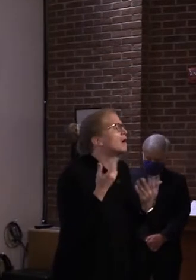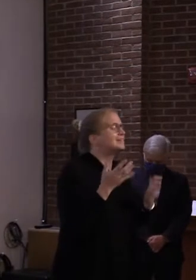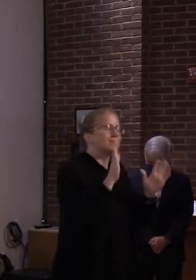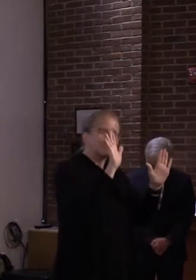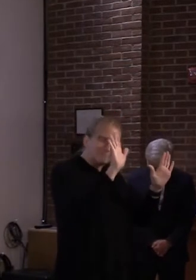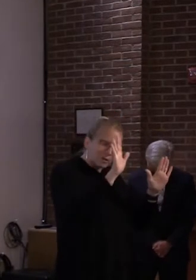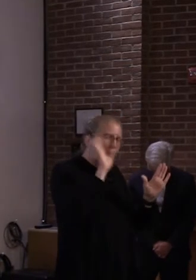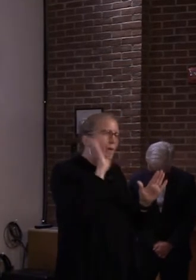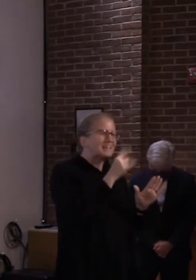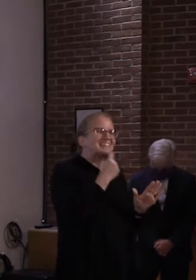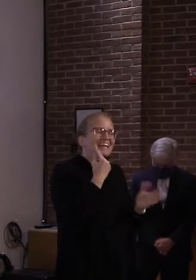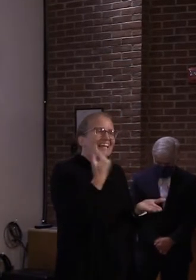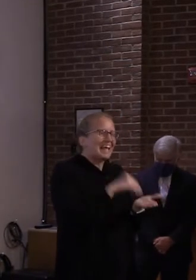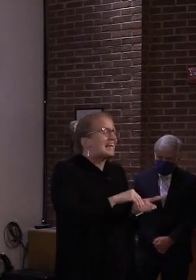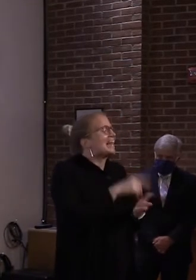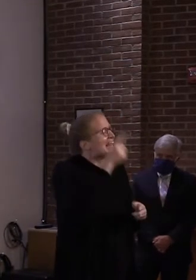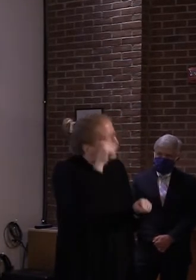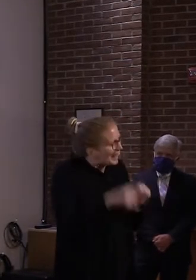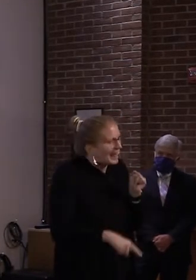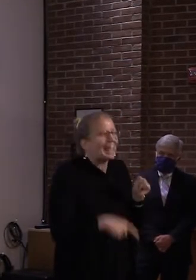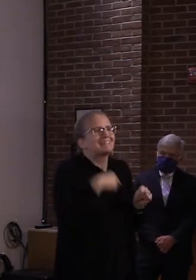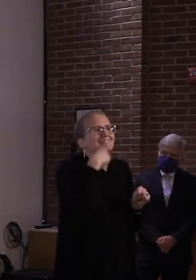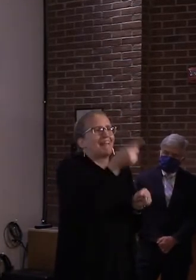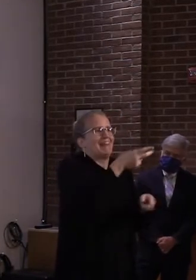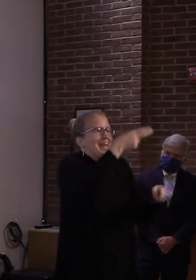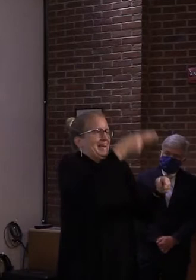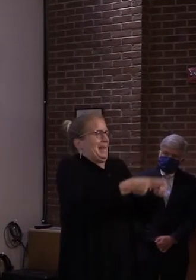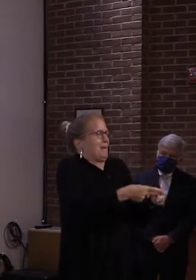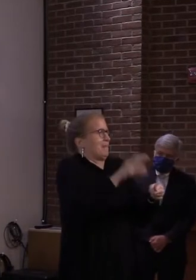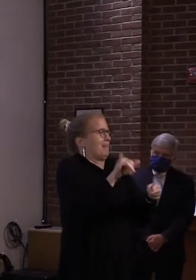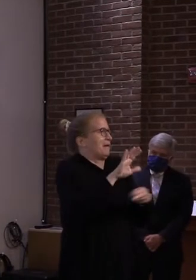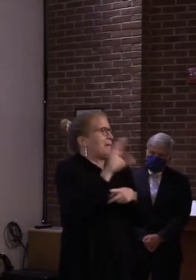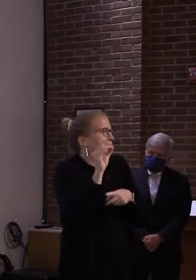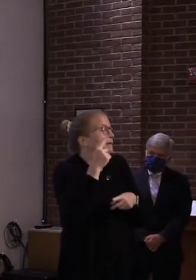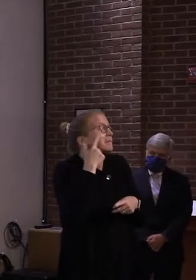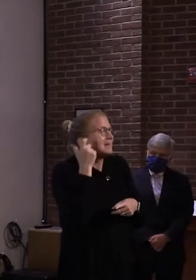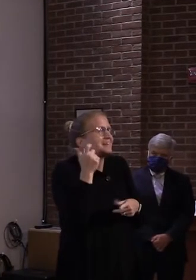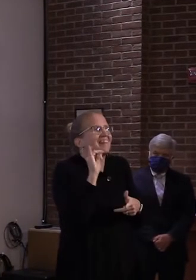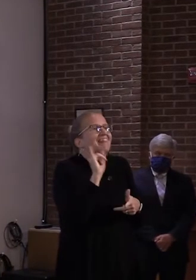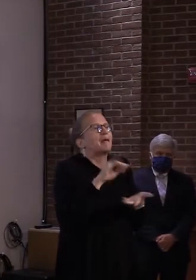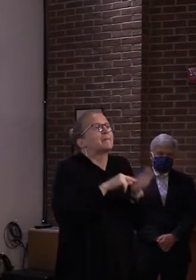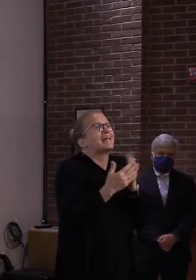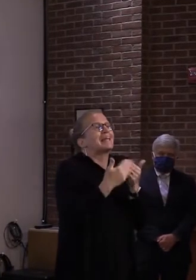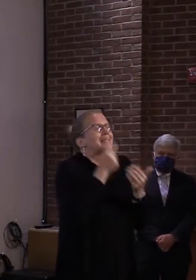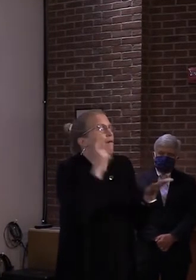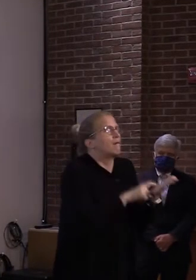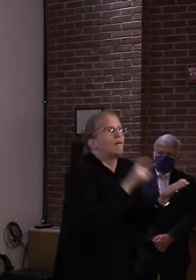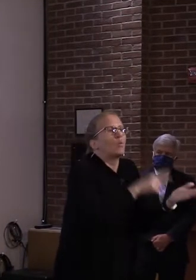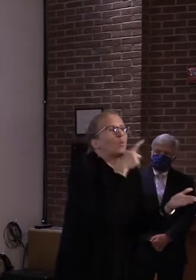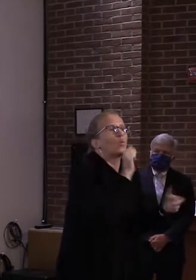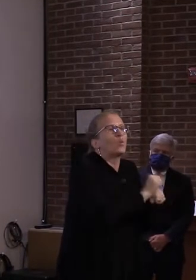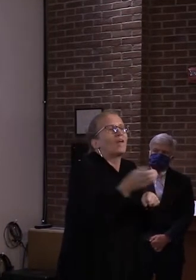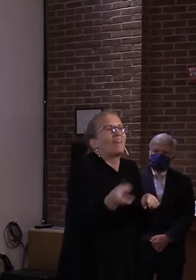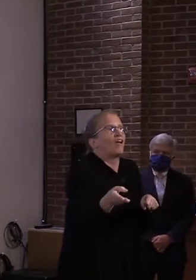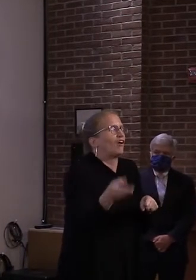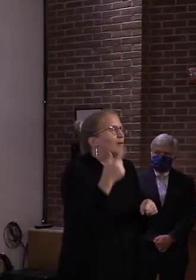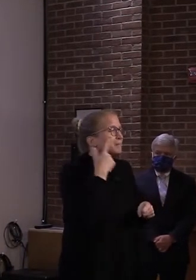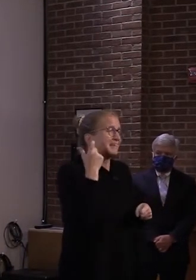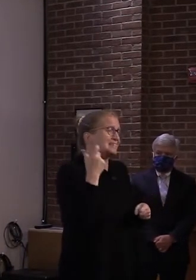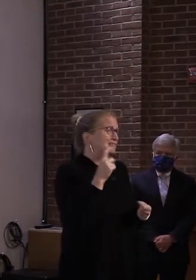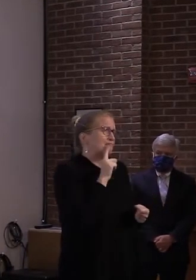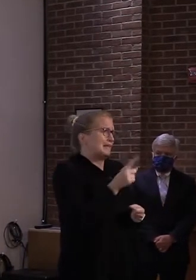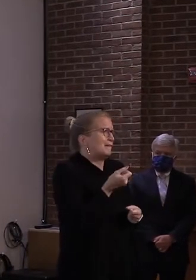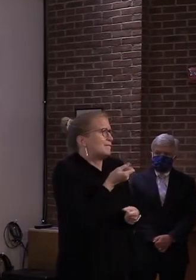of the worksite, as that would be identifying to the individuals who work there, especially in light of the very small number